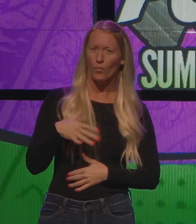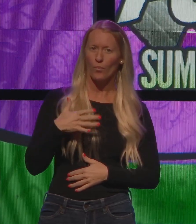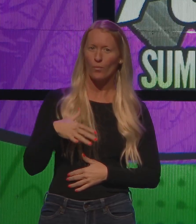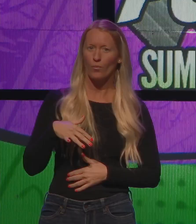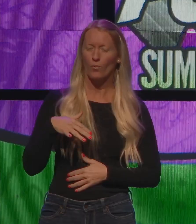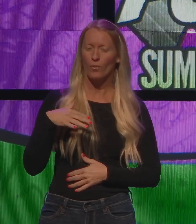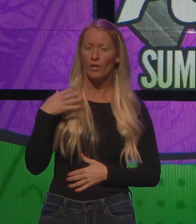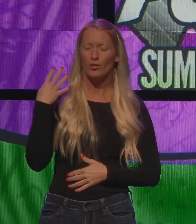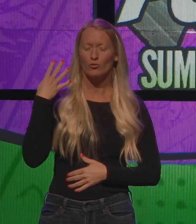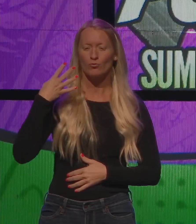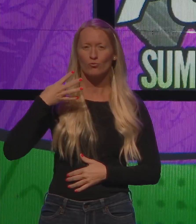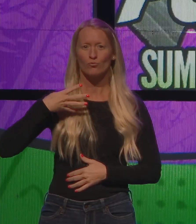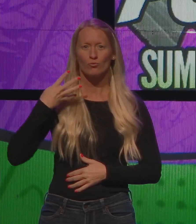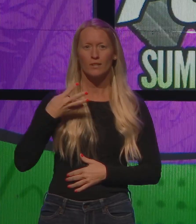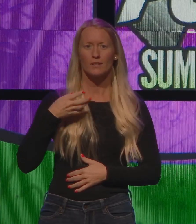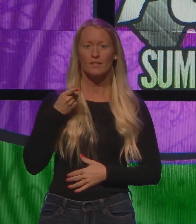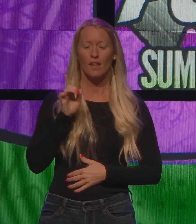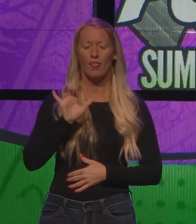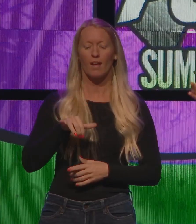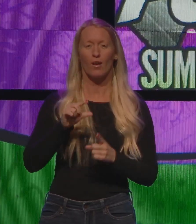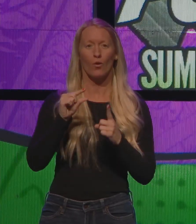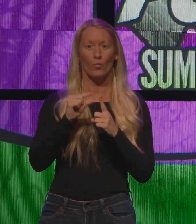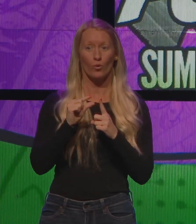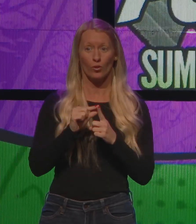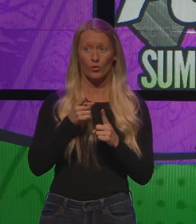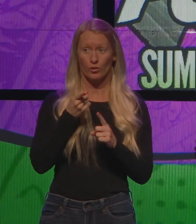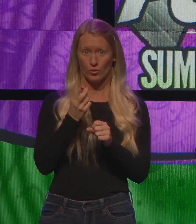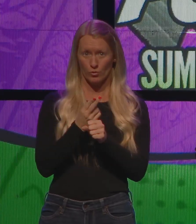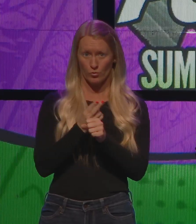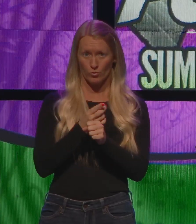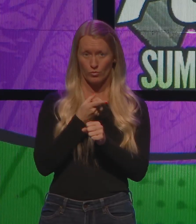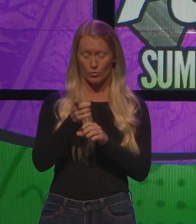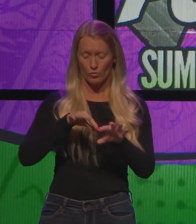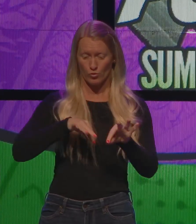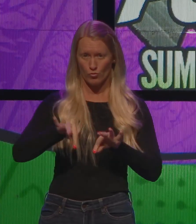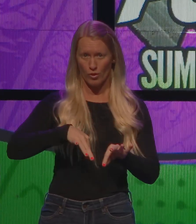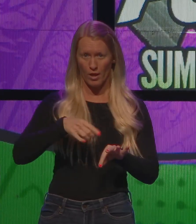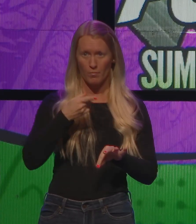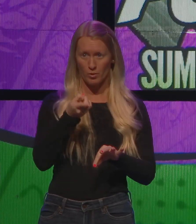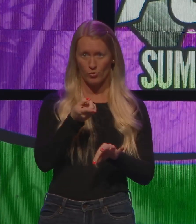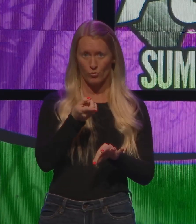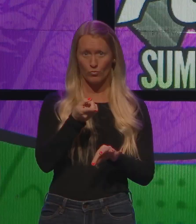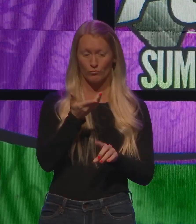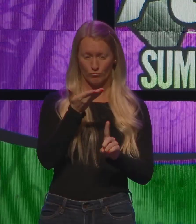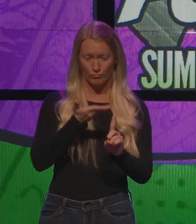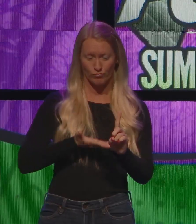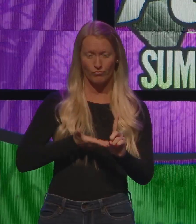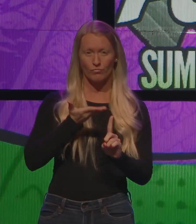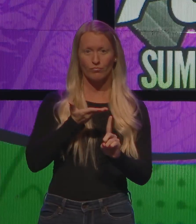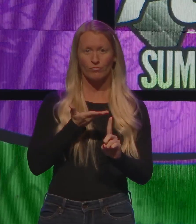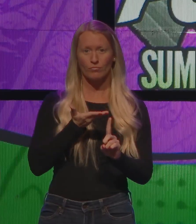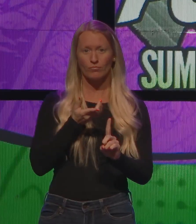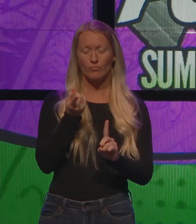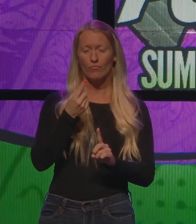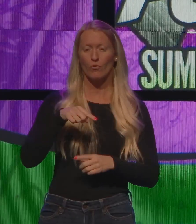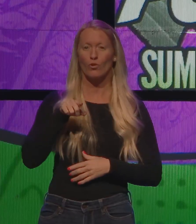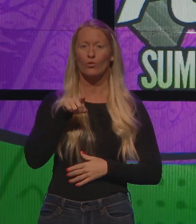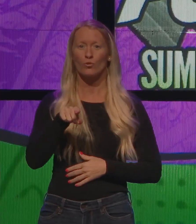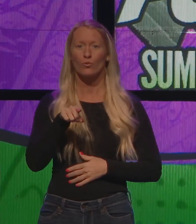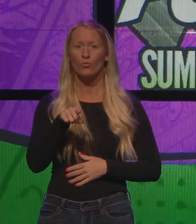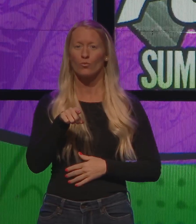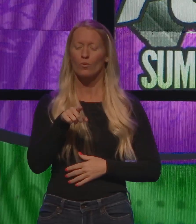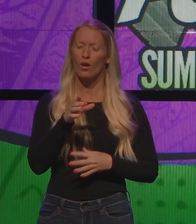Pretty crazy that that word is used to describe you. For you are something worthy